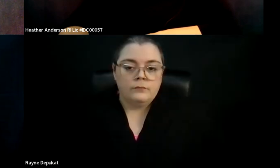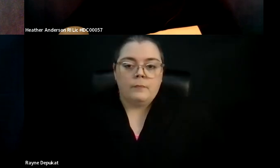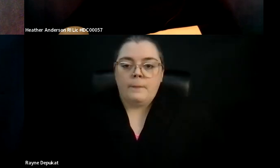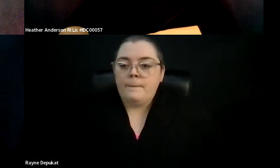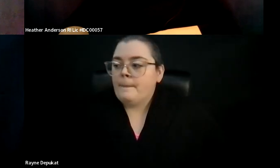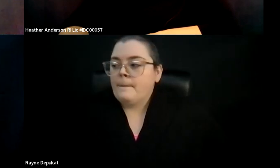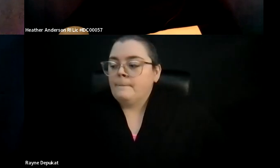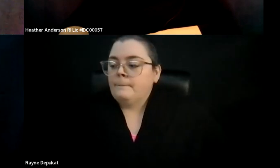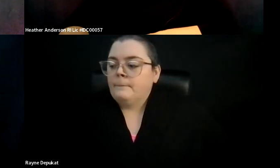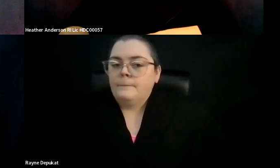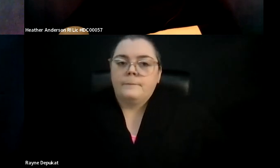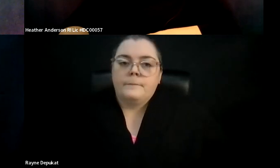screen.